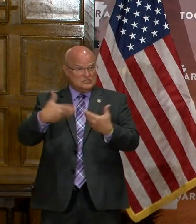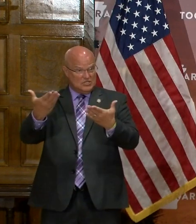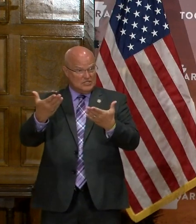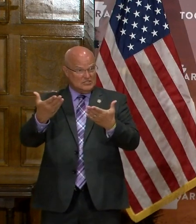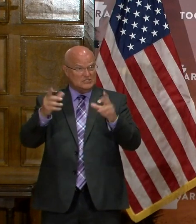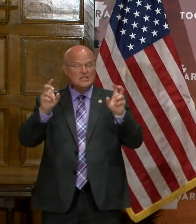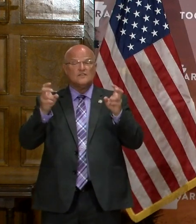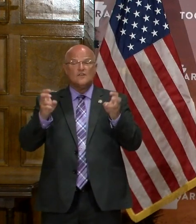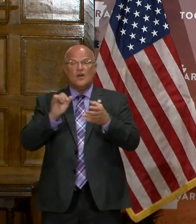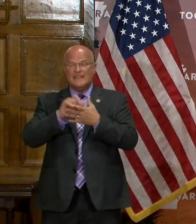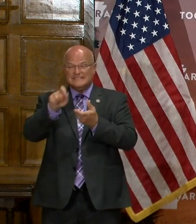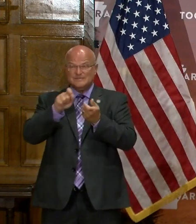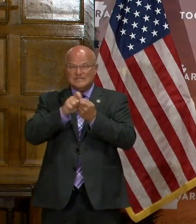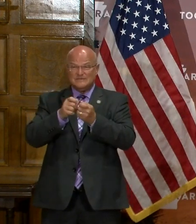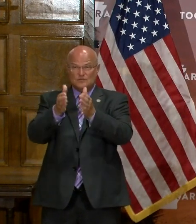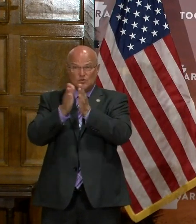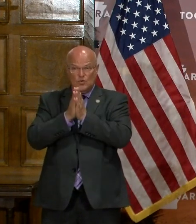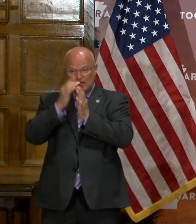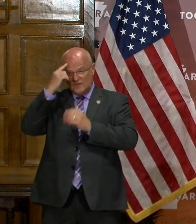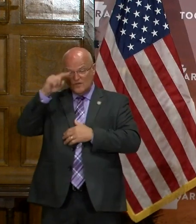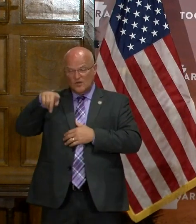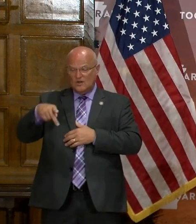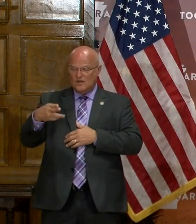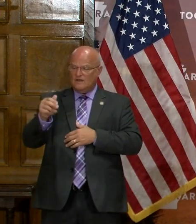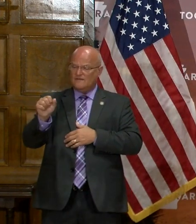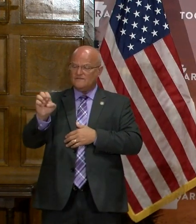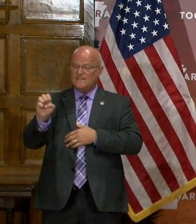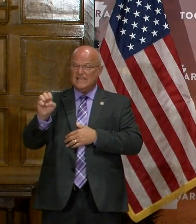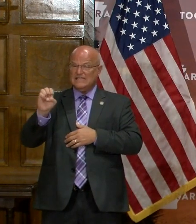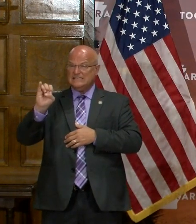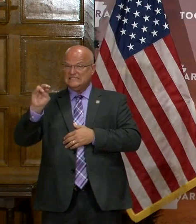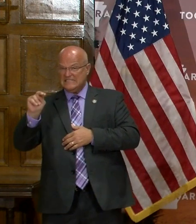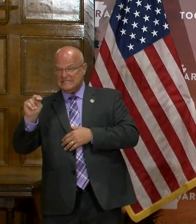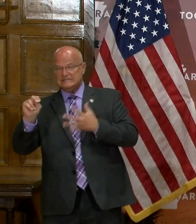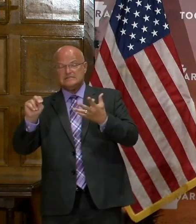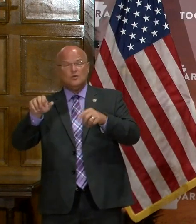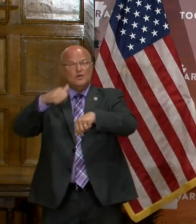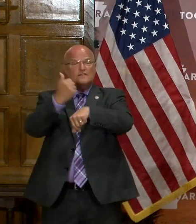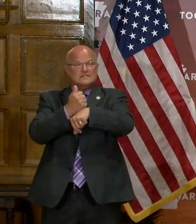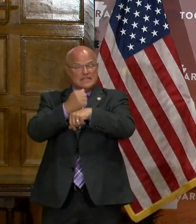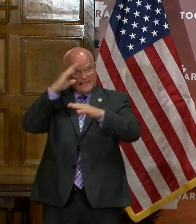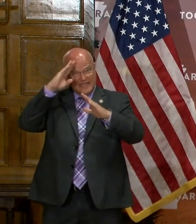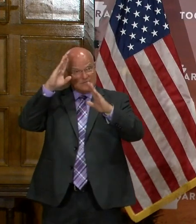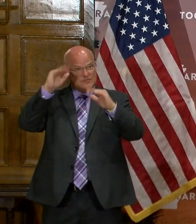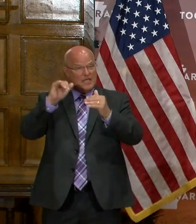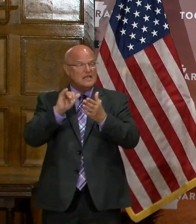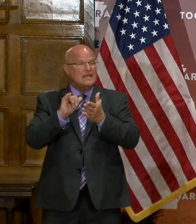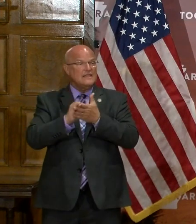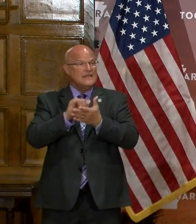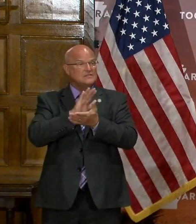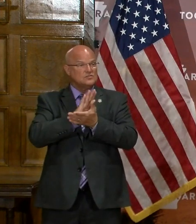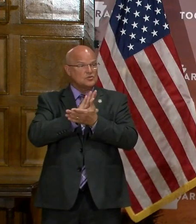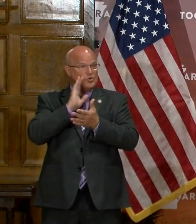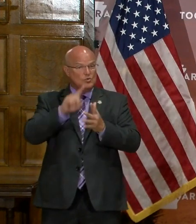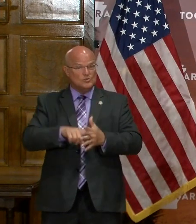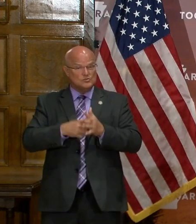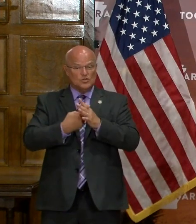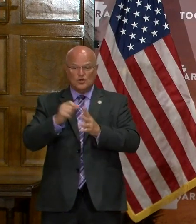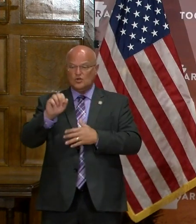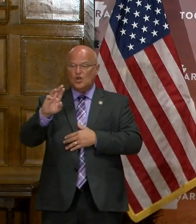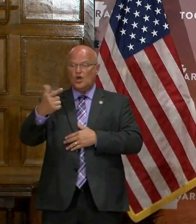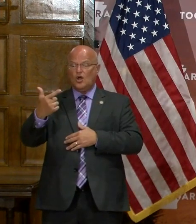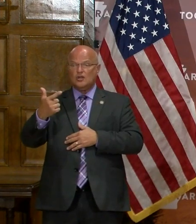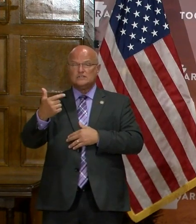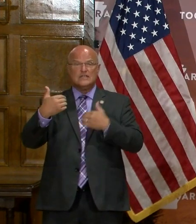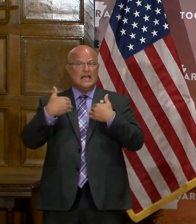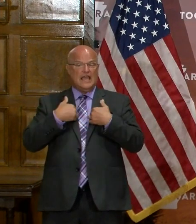suggestions. As far as that specific request for a phased-in, we have established the expectation that school will start in August